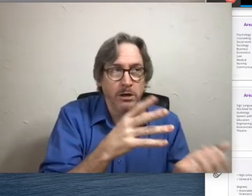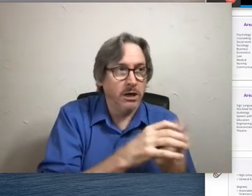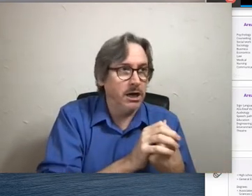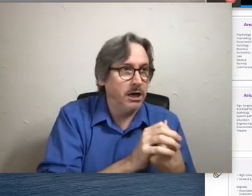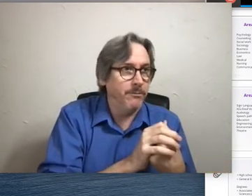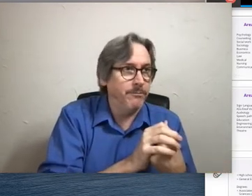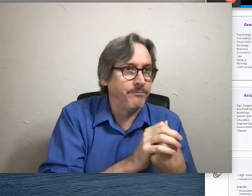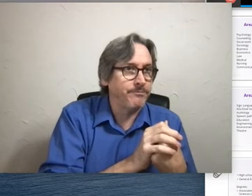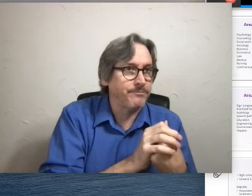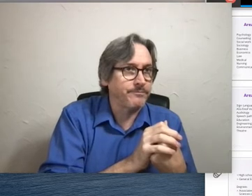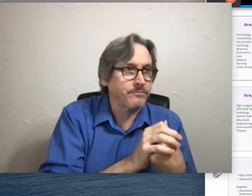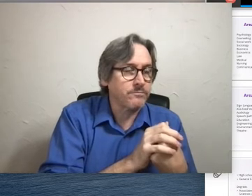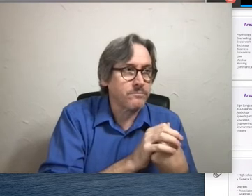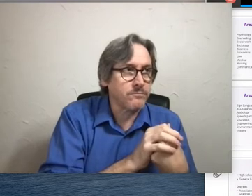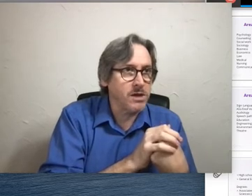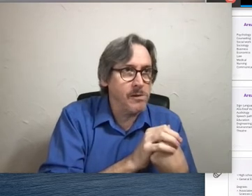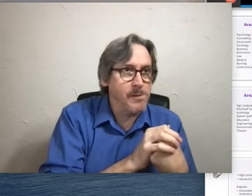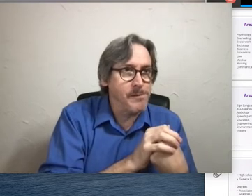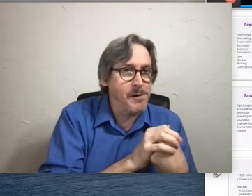or